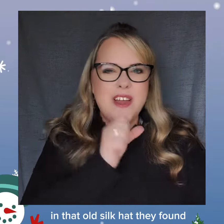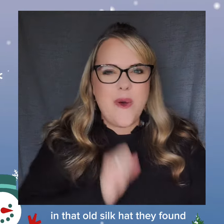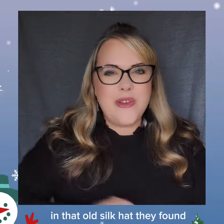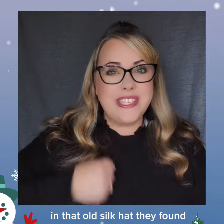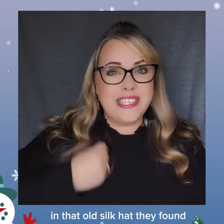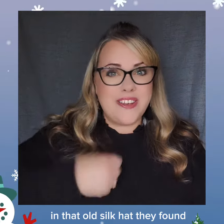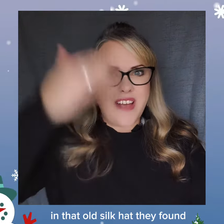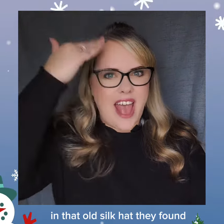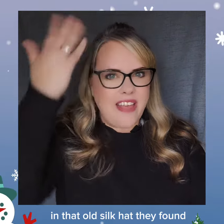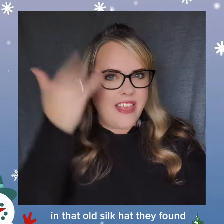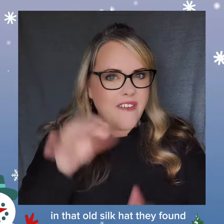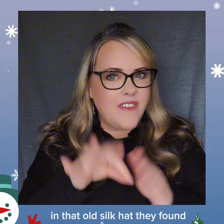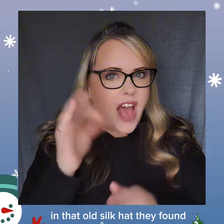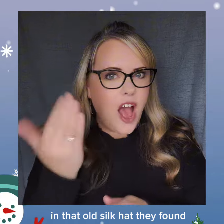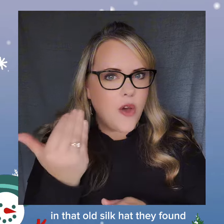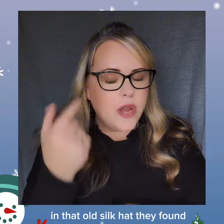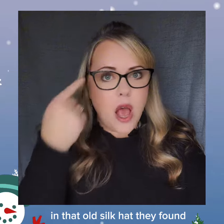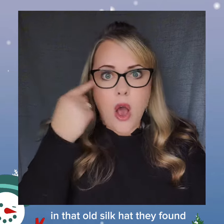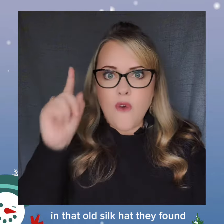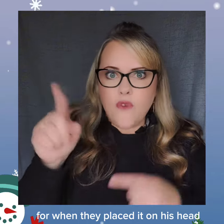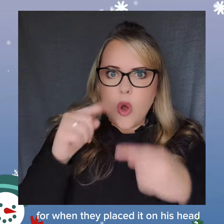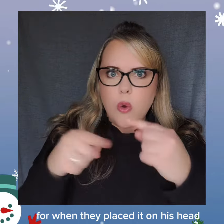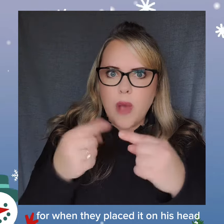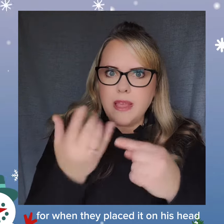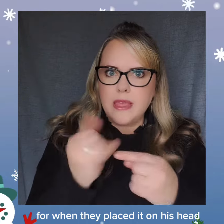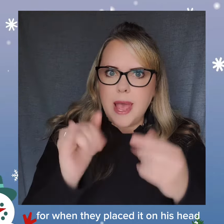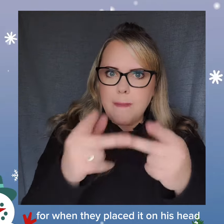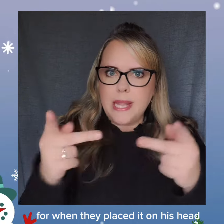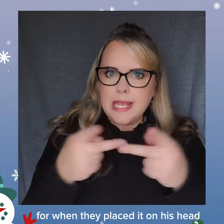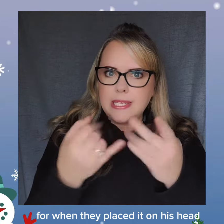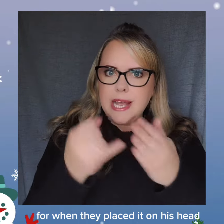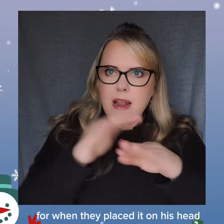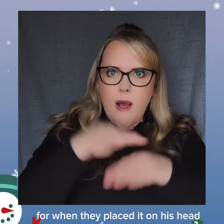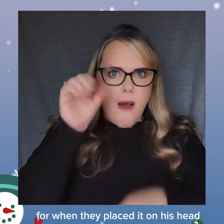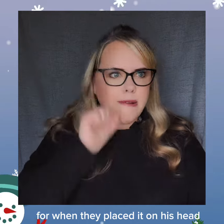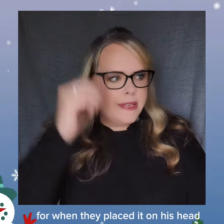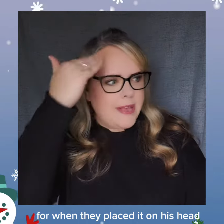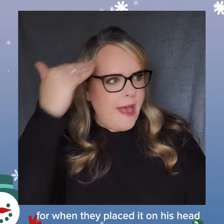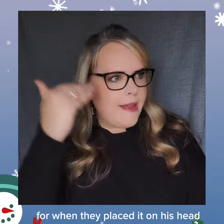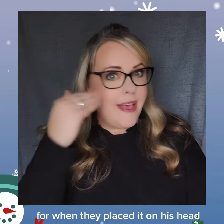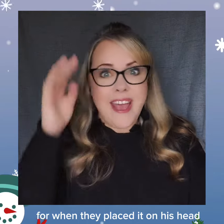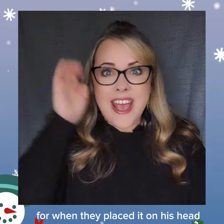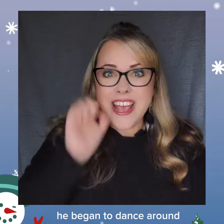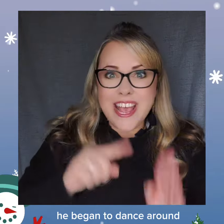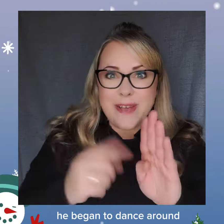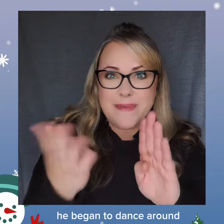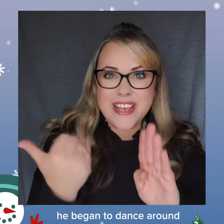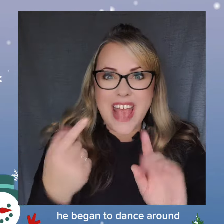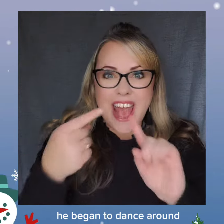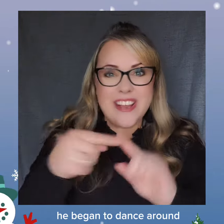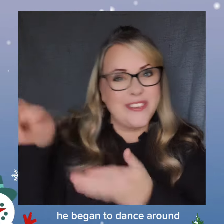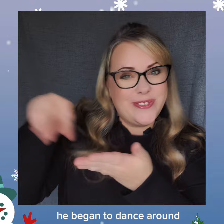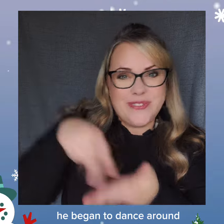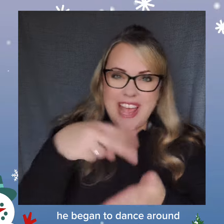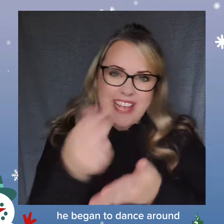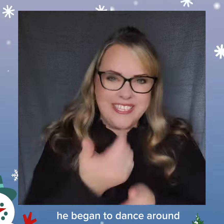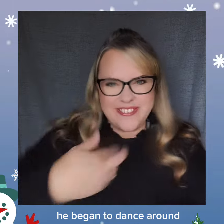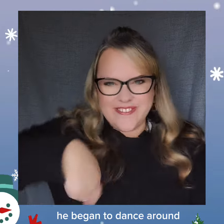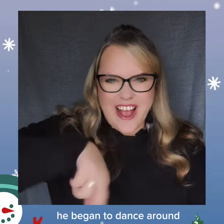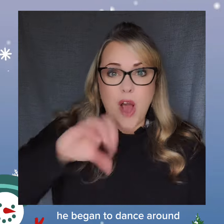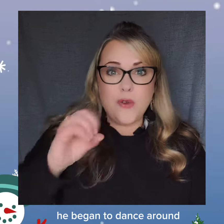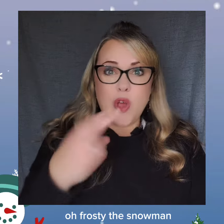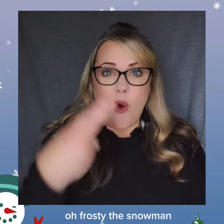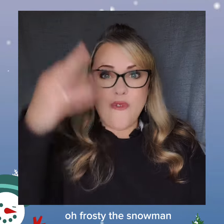That old silk hat they found For when they placed it on his head He began to